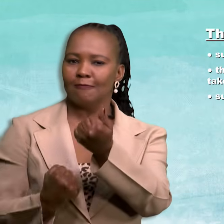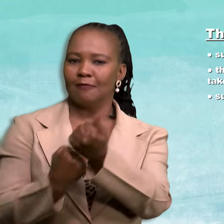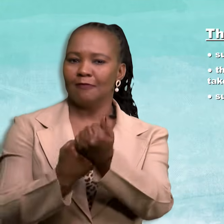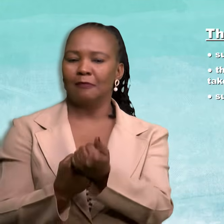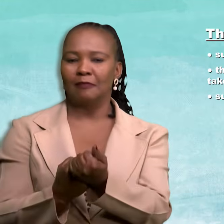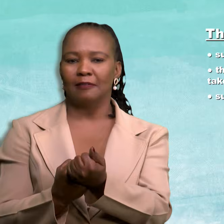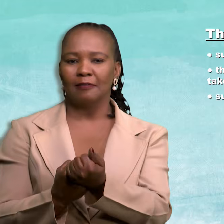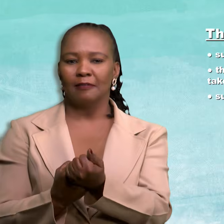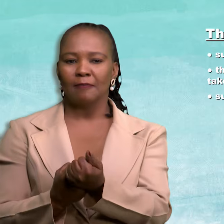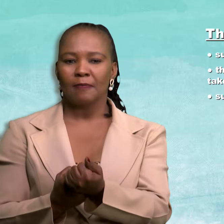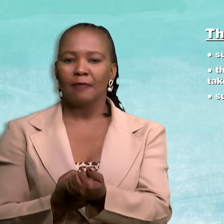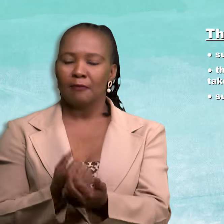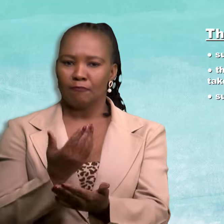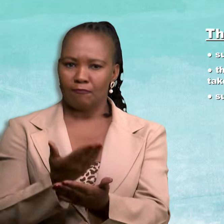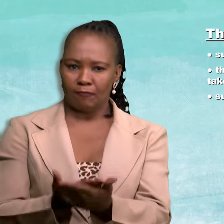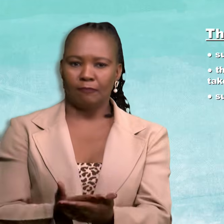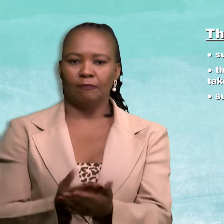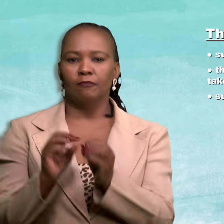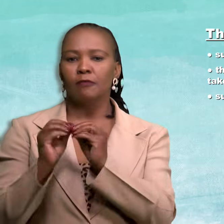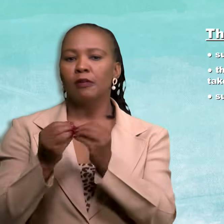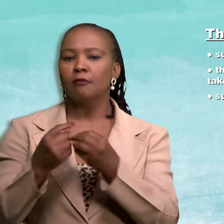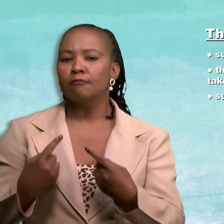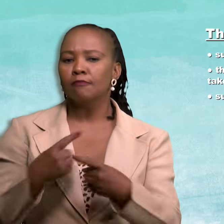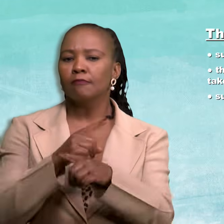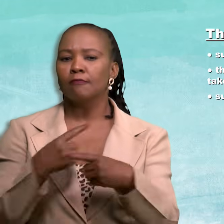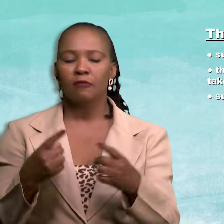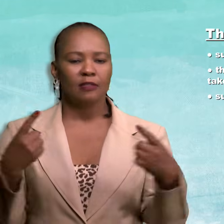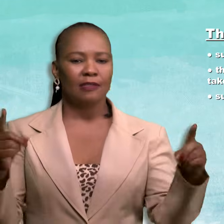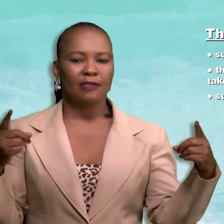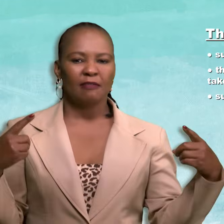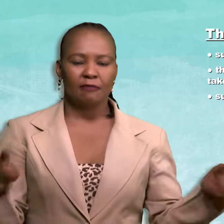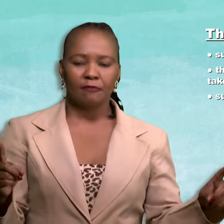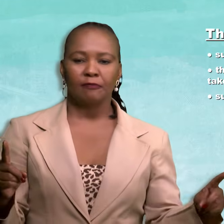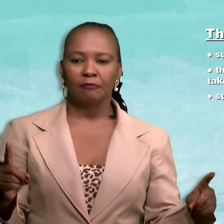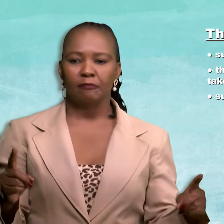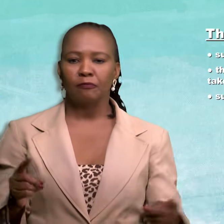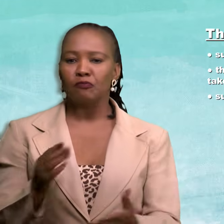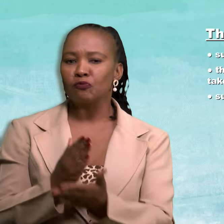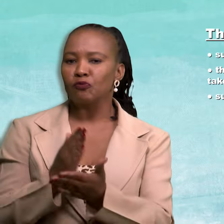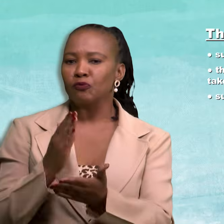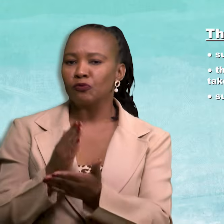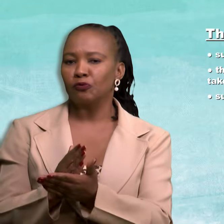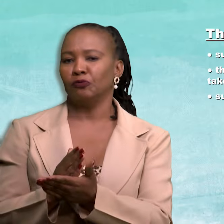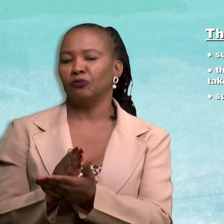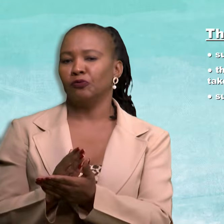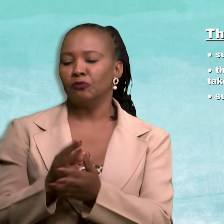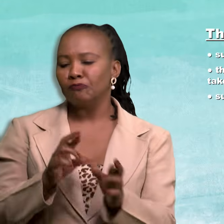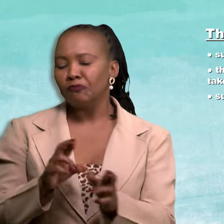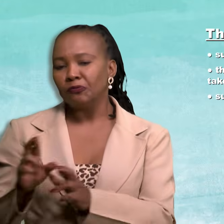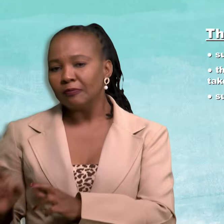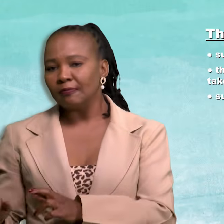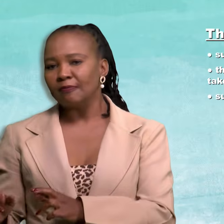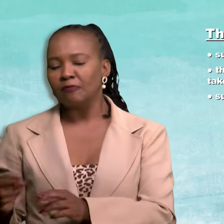supporting evidence to form arguments from different credible sources of information